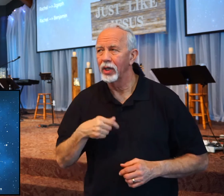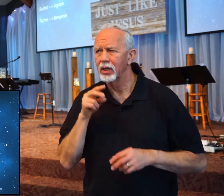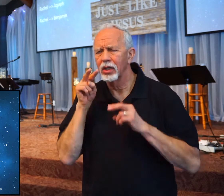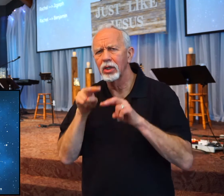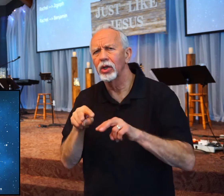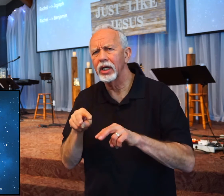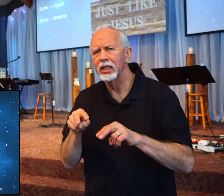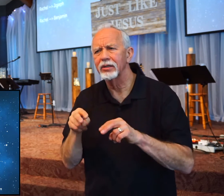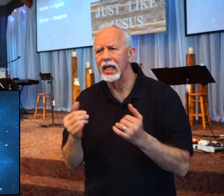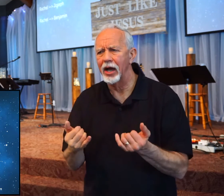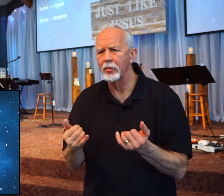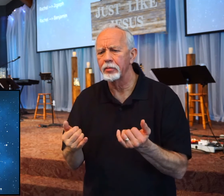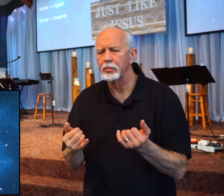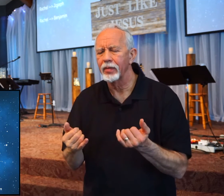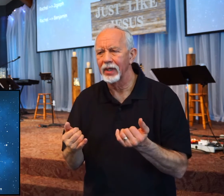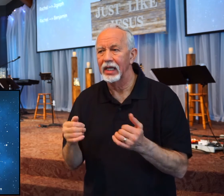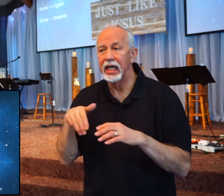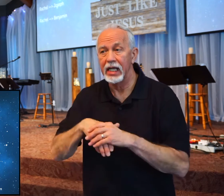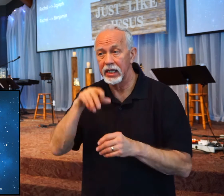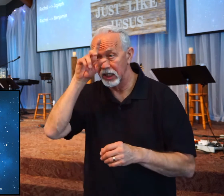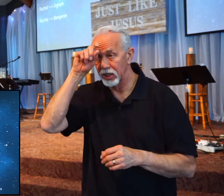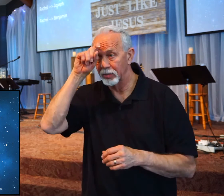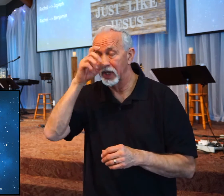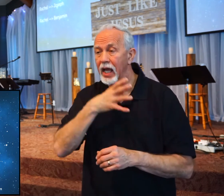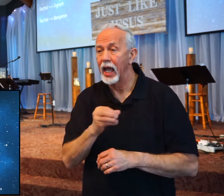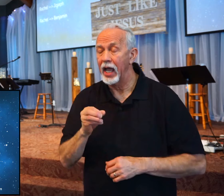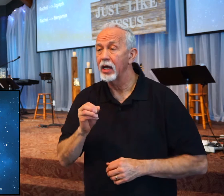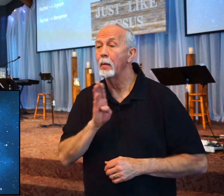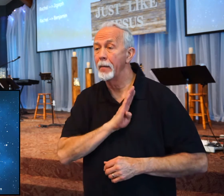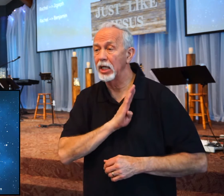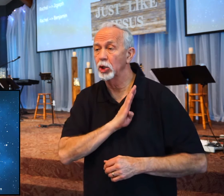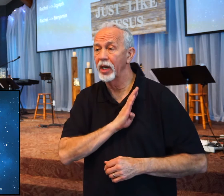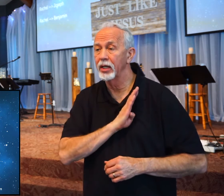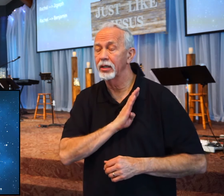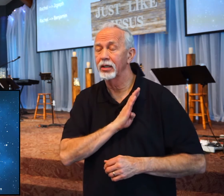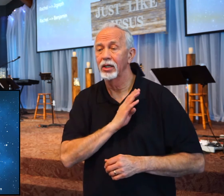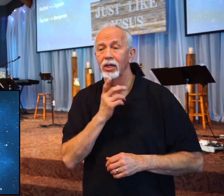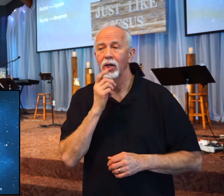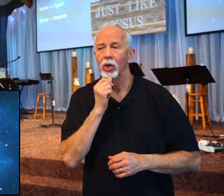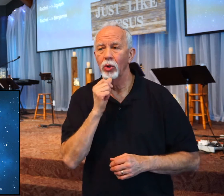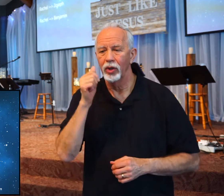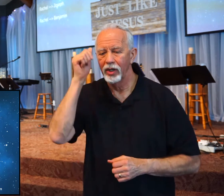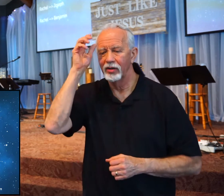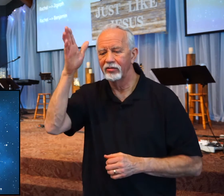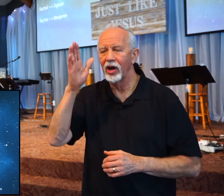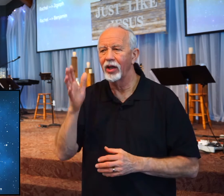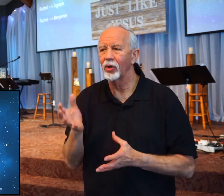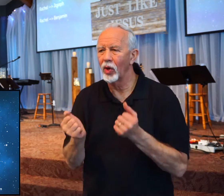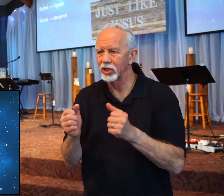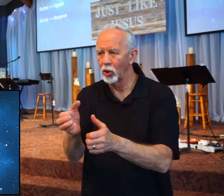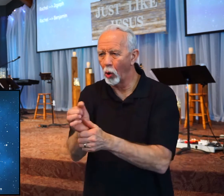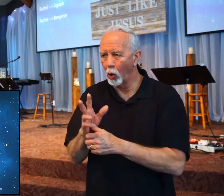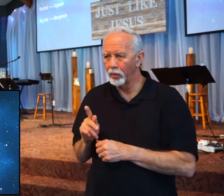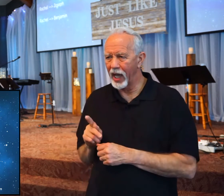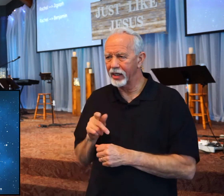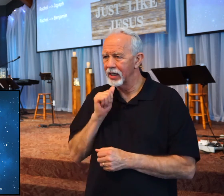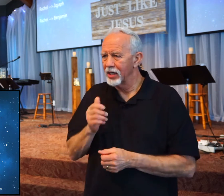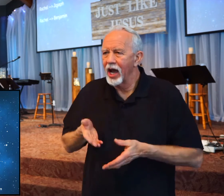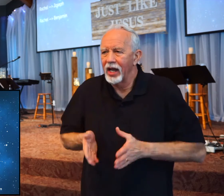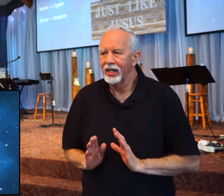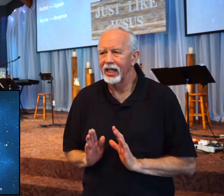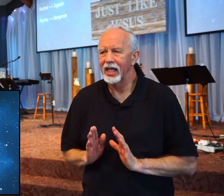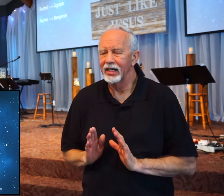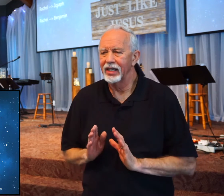into our present context, is now in Egypt, and Benjamin, who the father is wanting to hold back and not let him